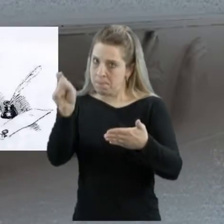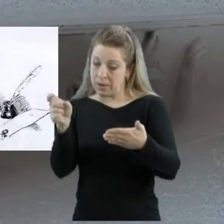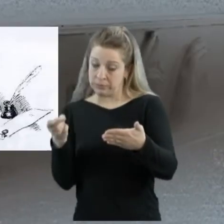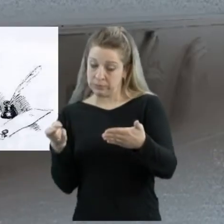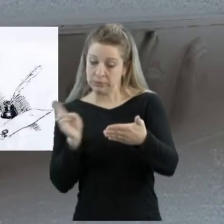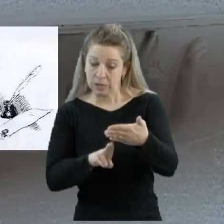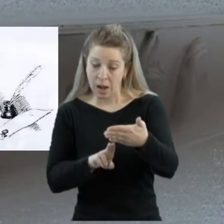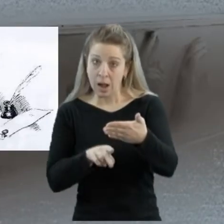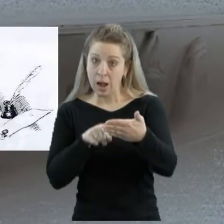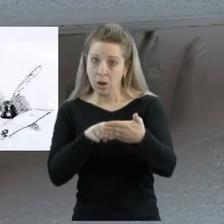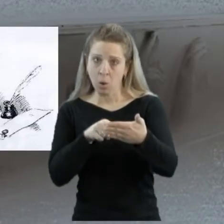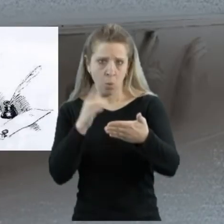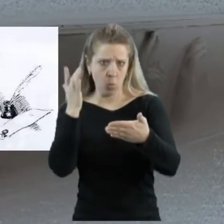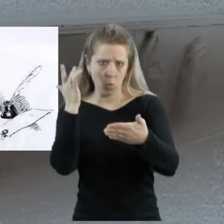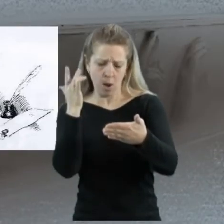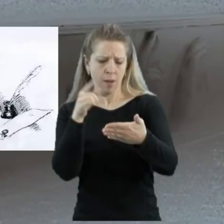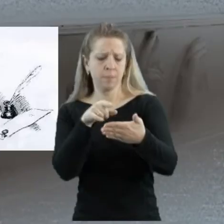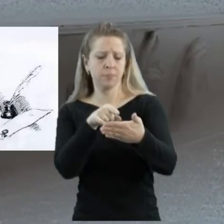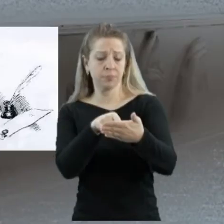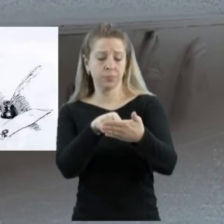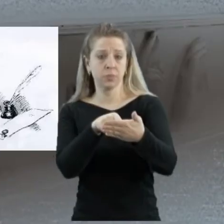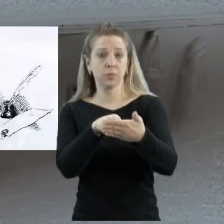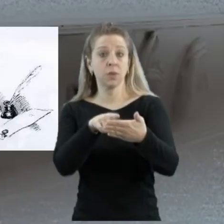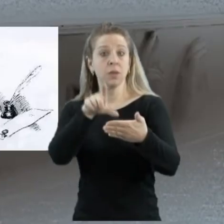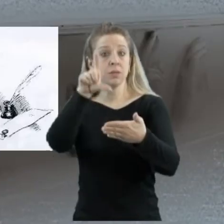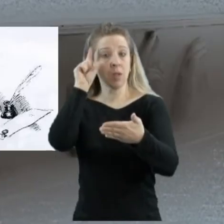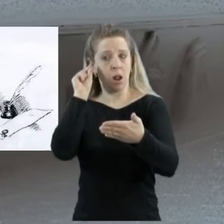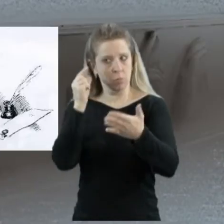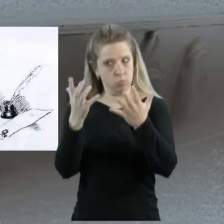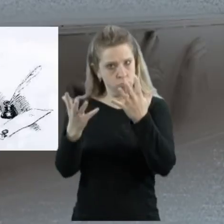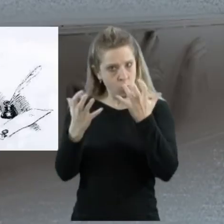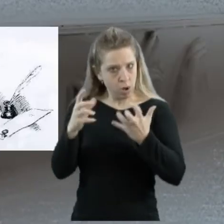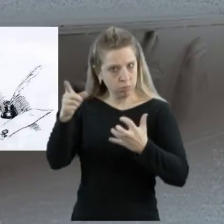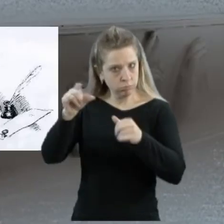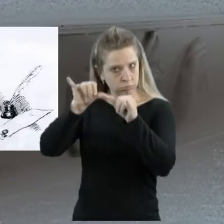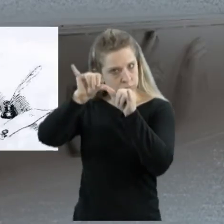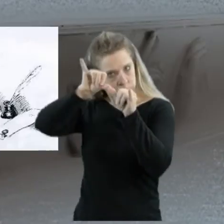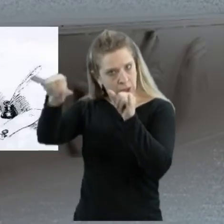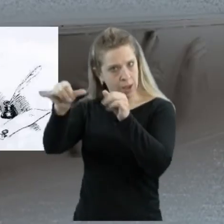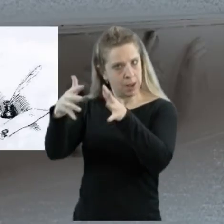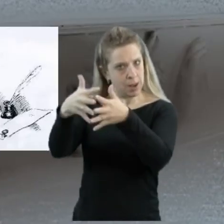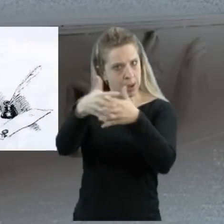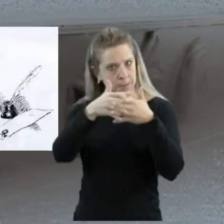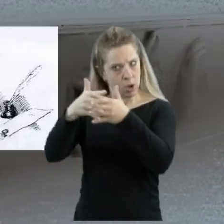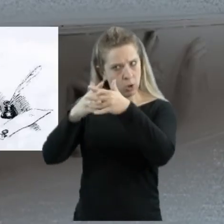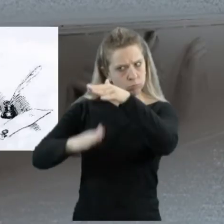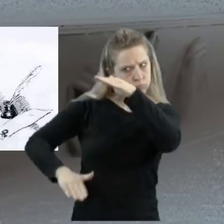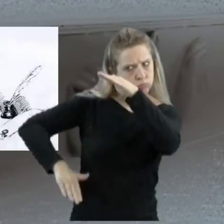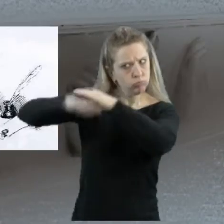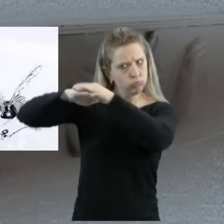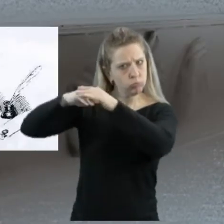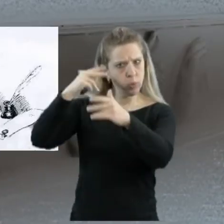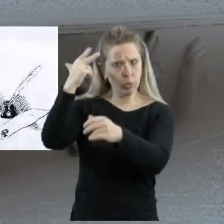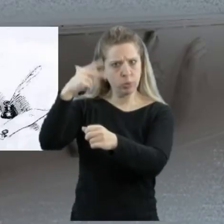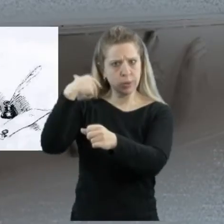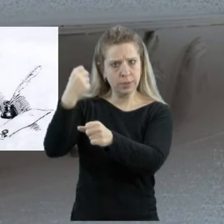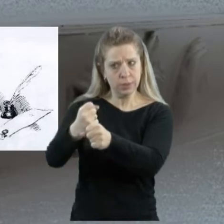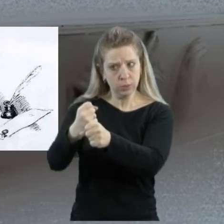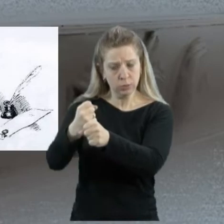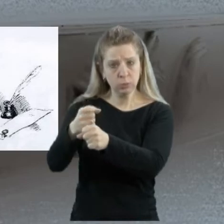The paper said Claire would stay in America for 3 years. He would help Gallaudet start a new school for the deaf.